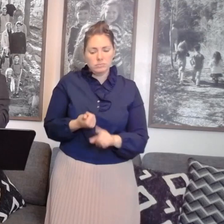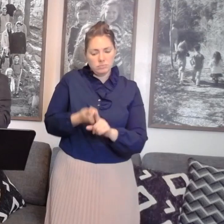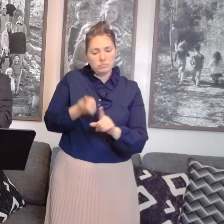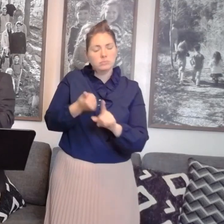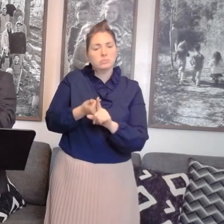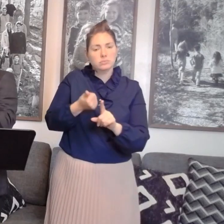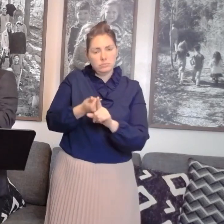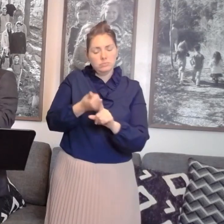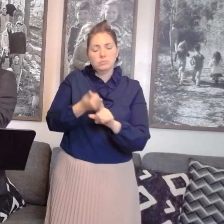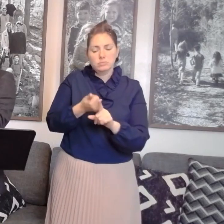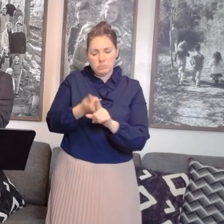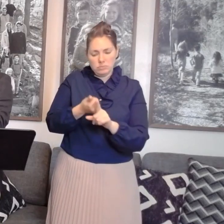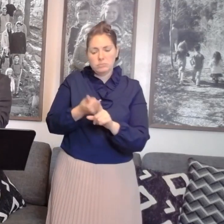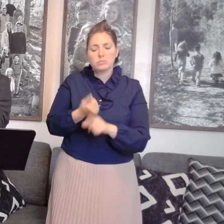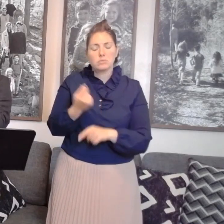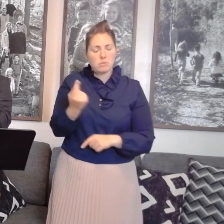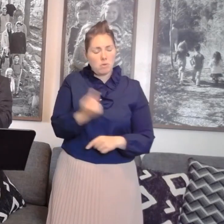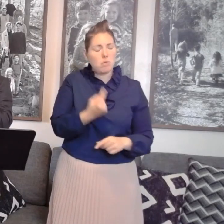all alone,